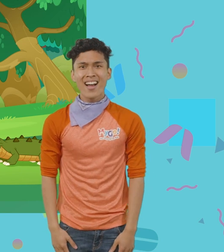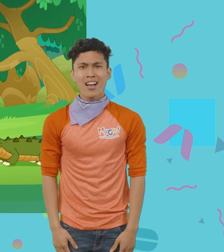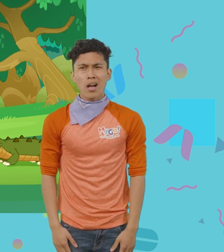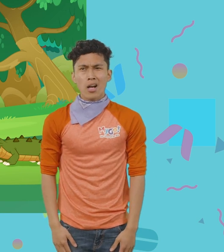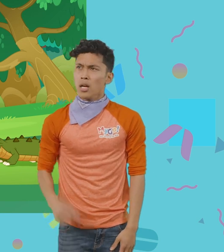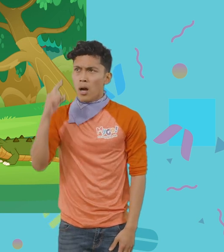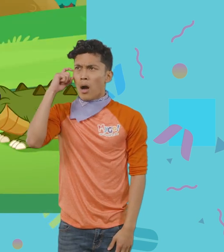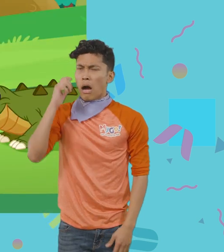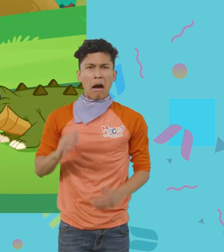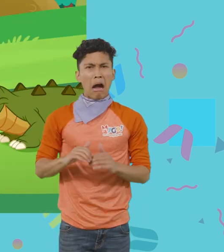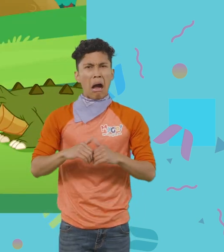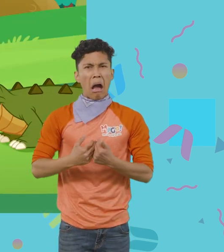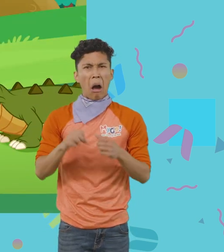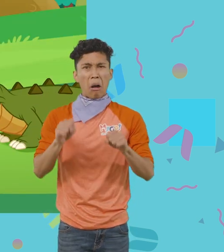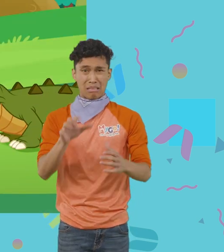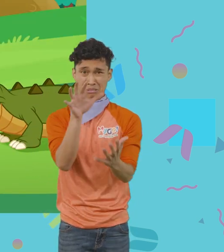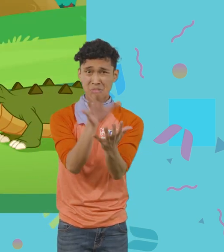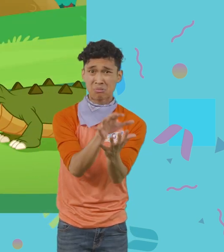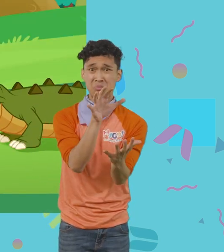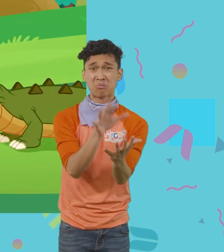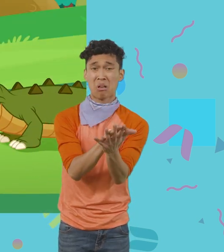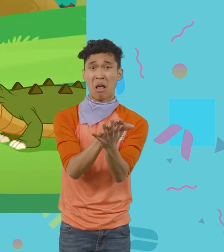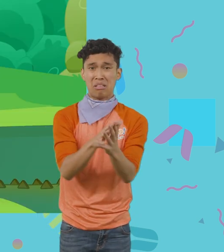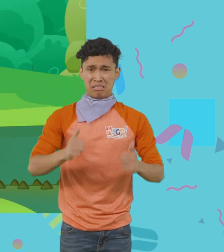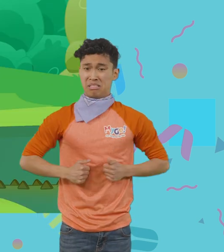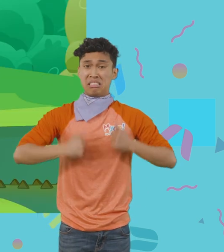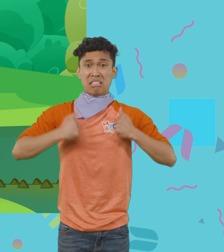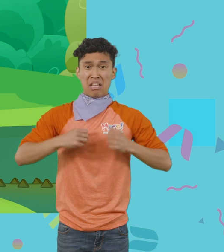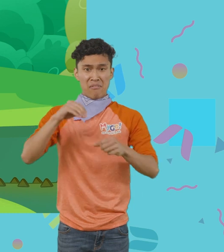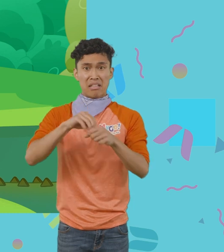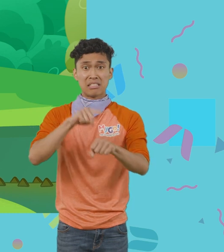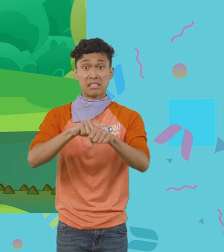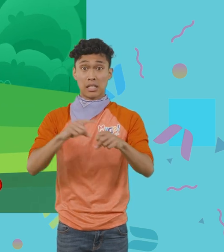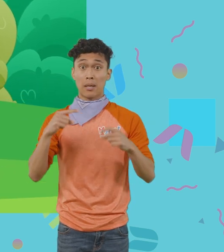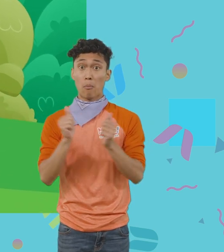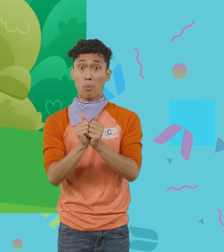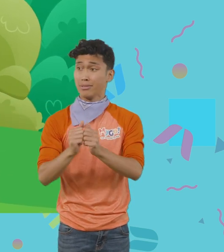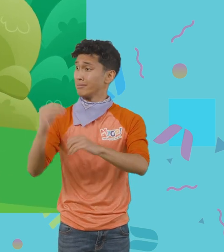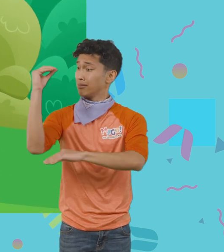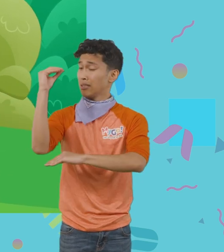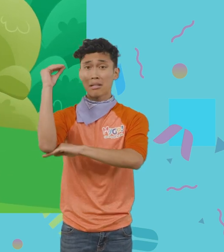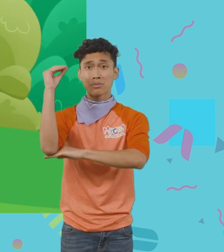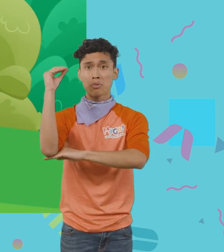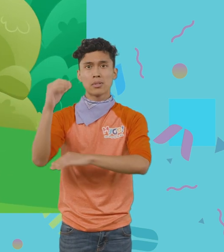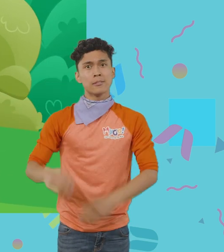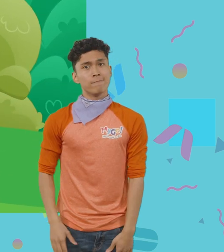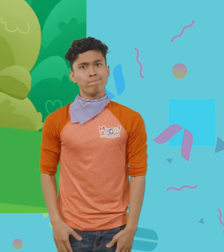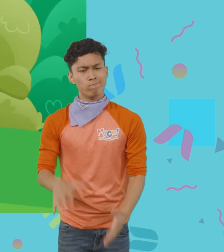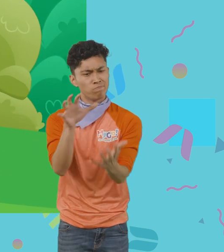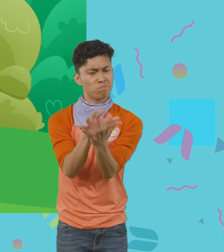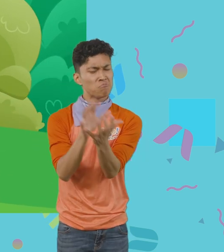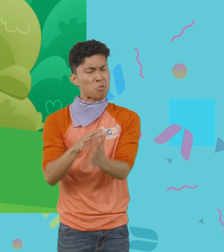Huh? How can there be crocodiles in the time of the dinosaurs? Crocodiles are a really